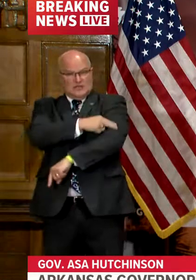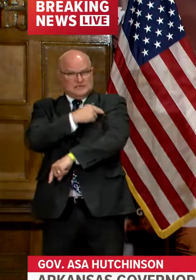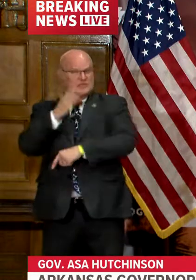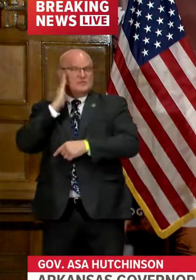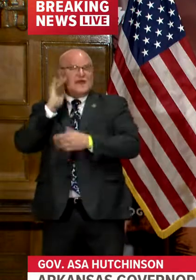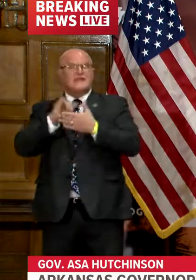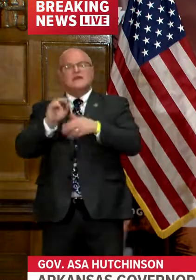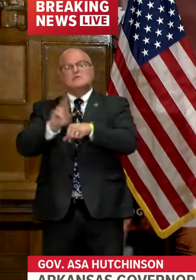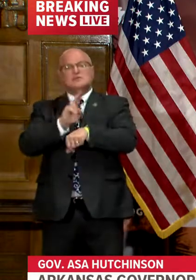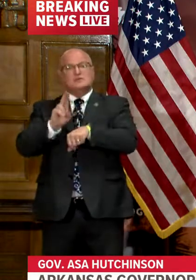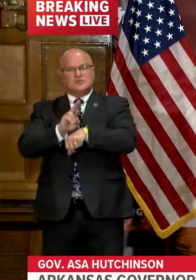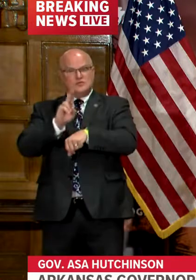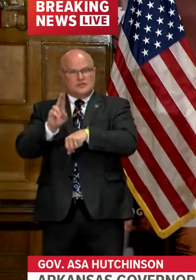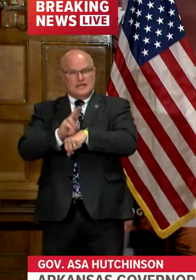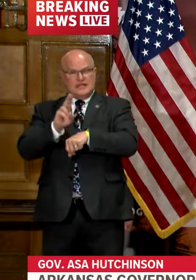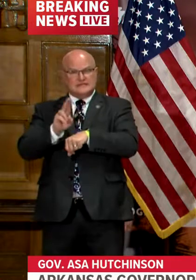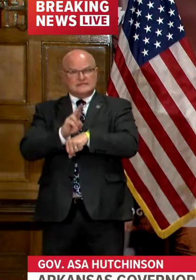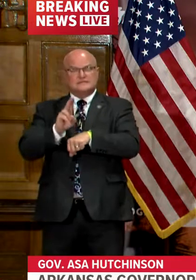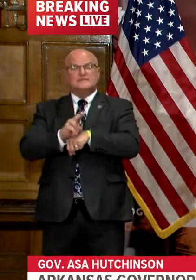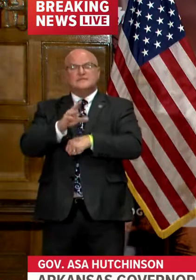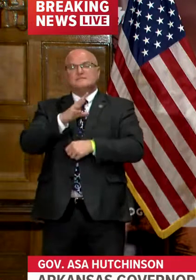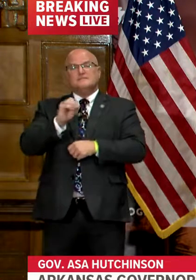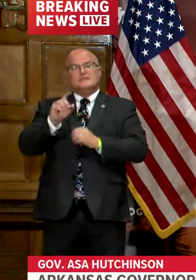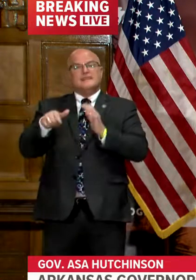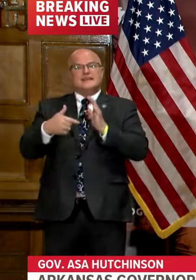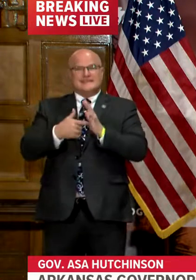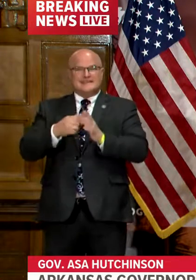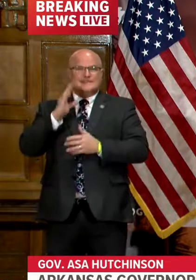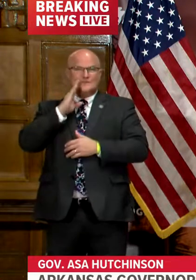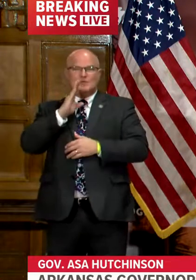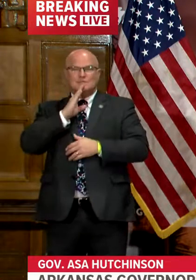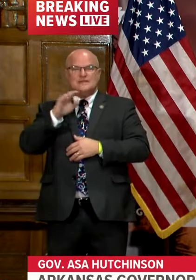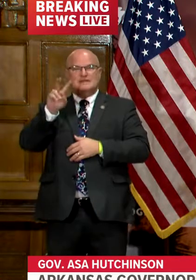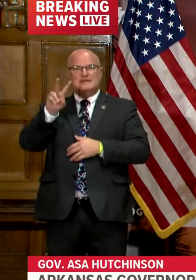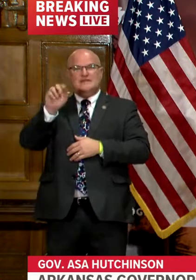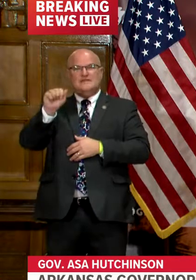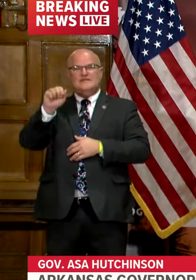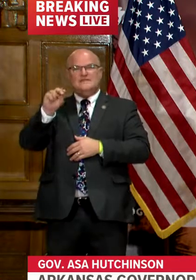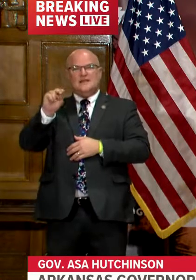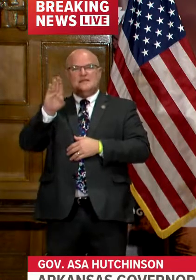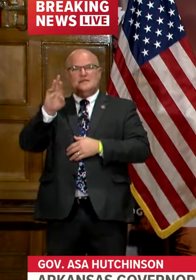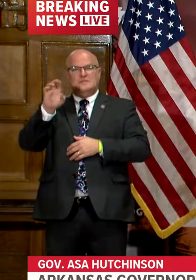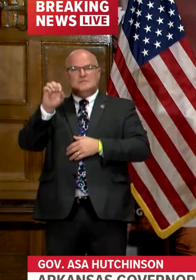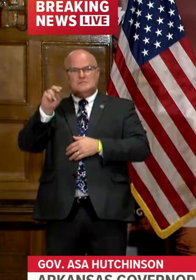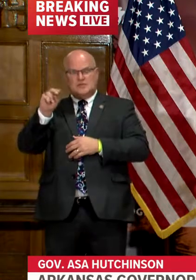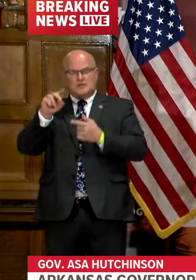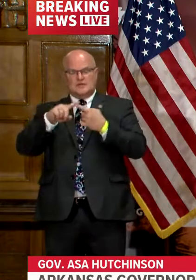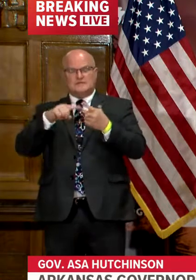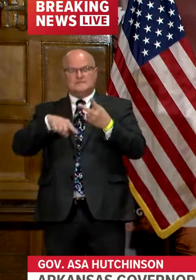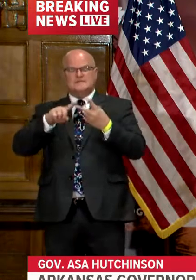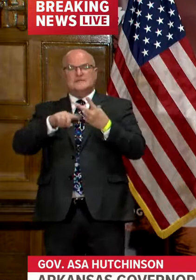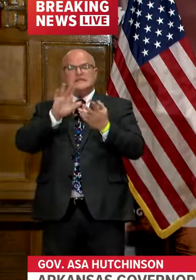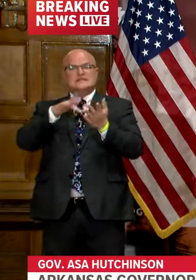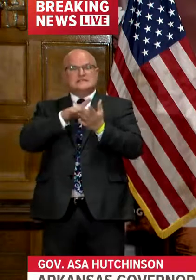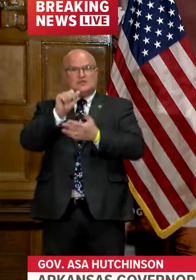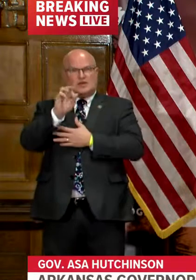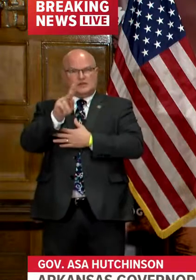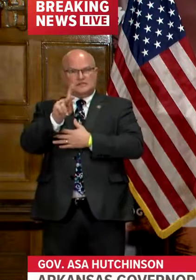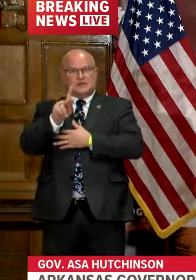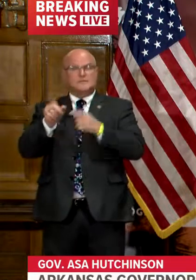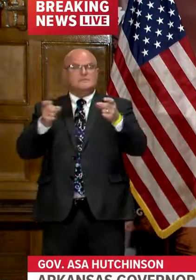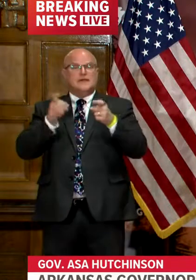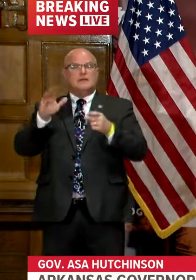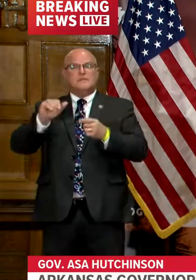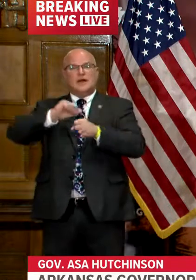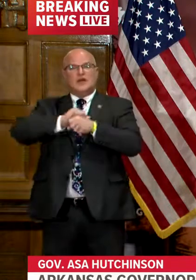beds that can be utilized, and this will be in Van Buren and in Central Arkansas. This will be managed by